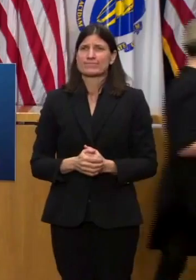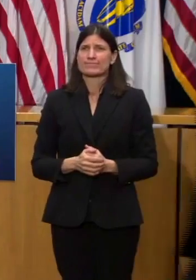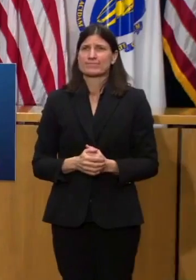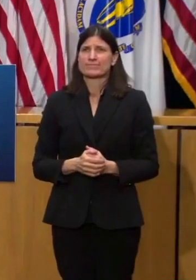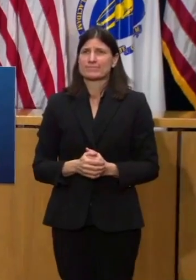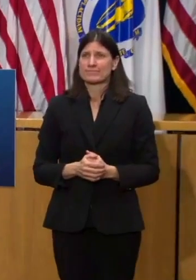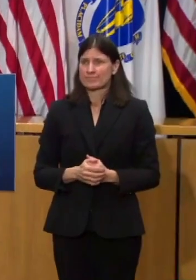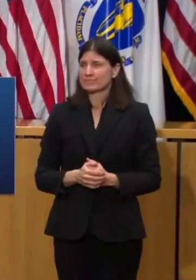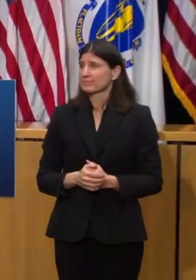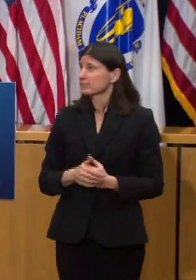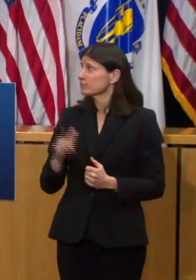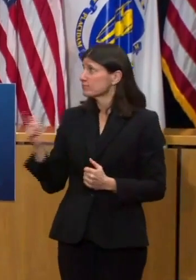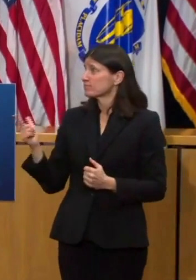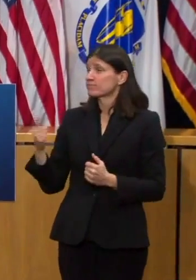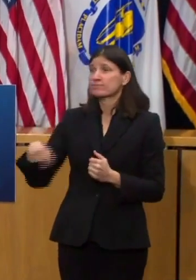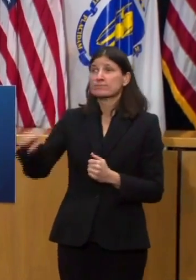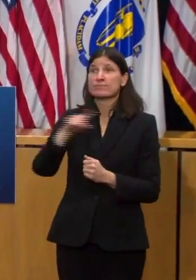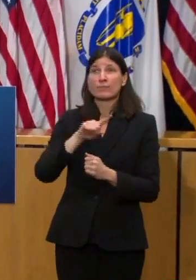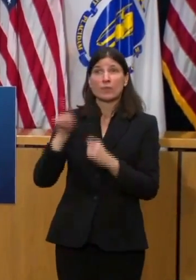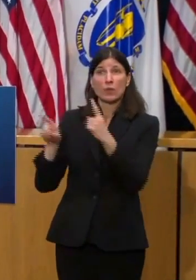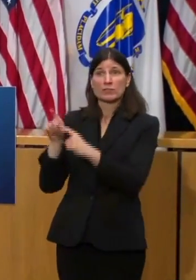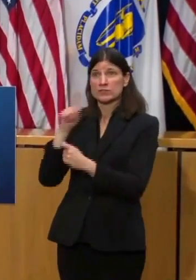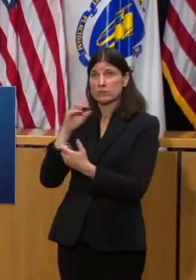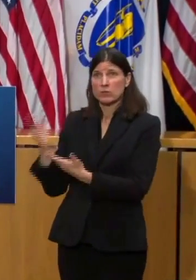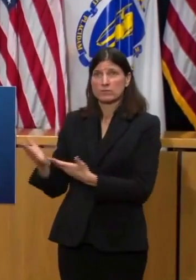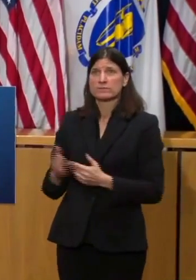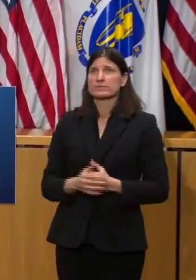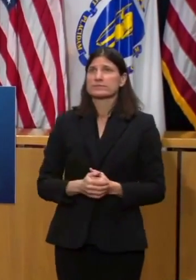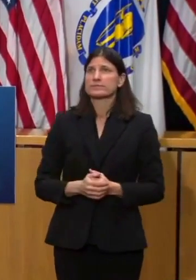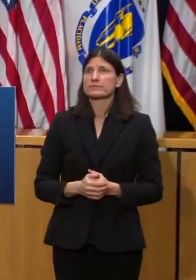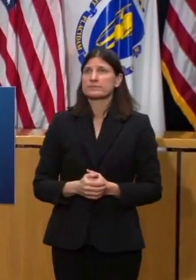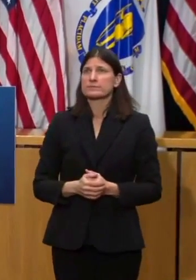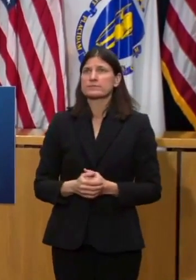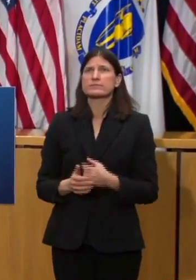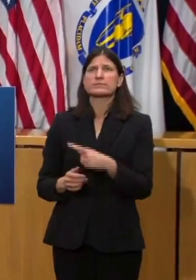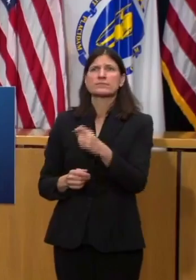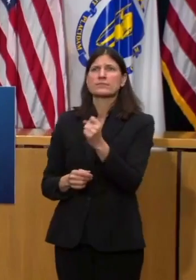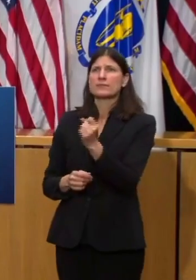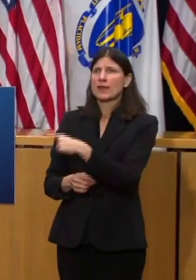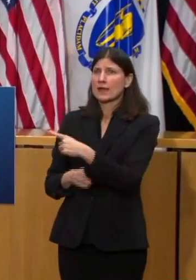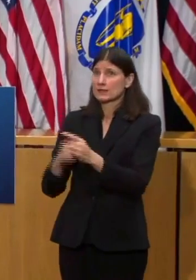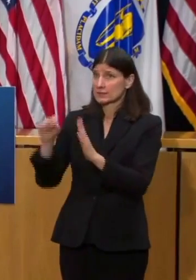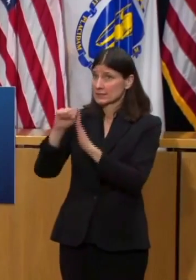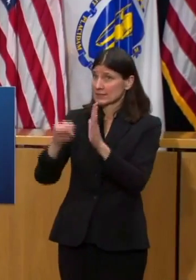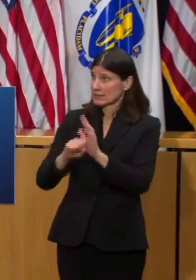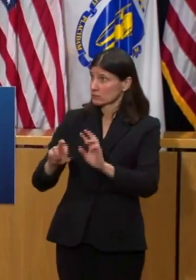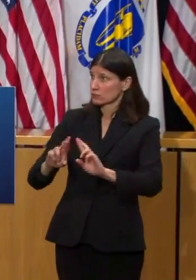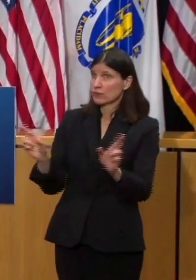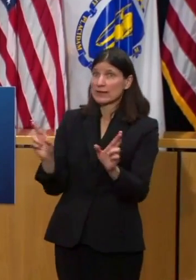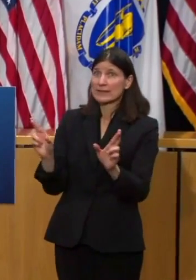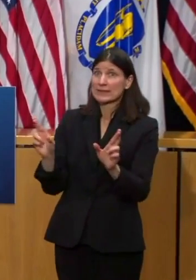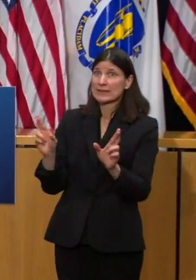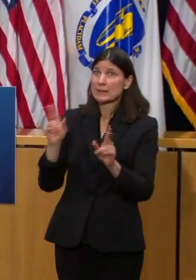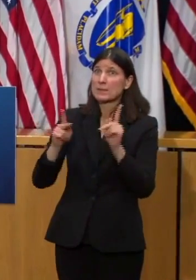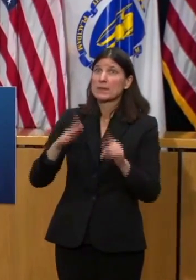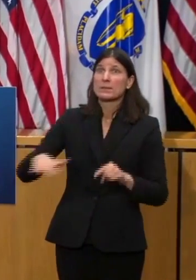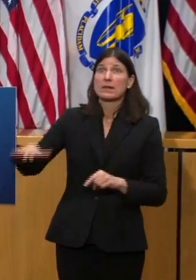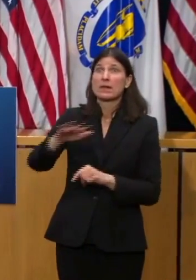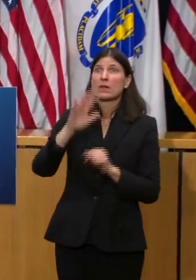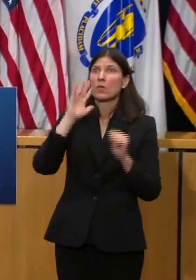Questions? Governor, is the state ready for the crush of people that are going to be going to the website and all to go